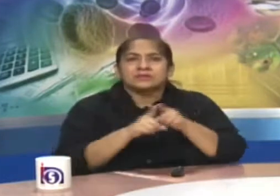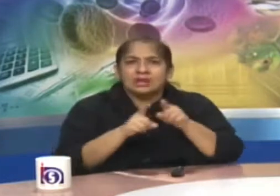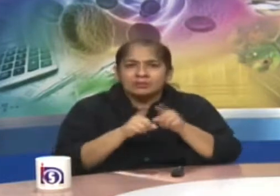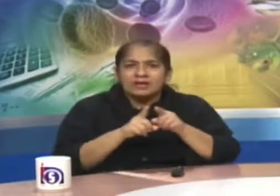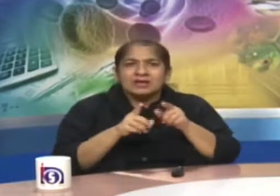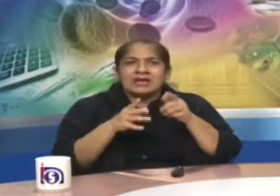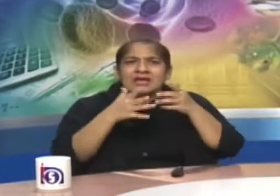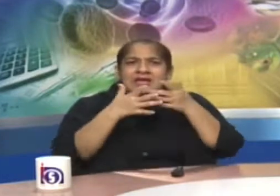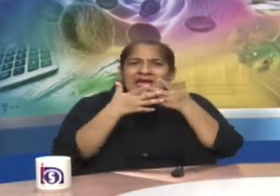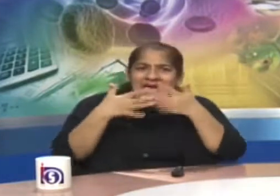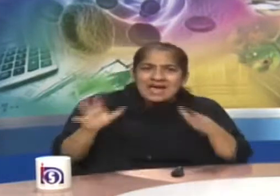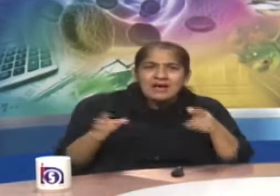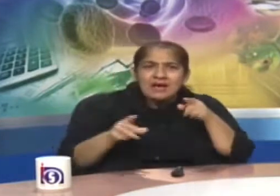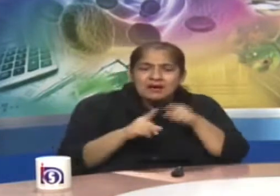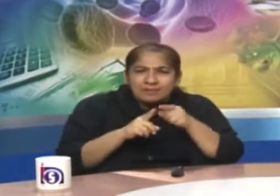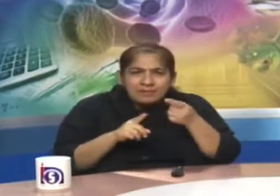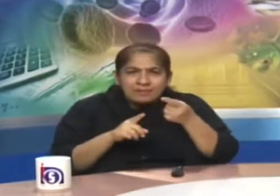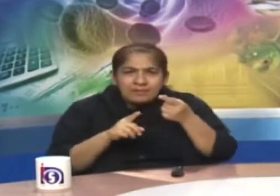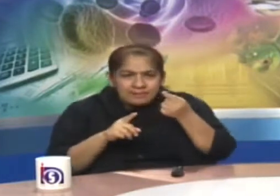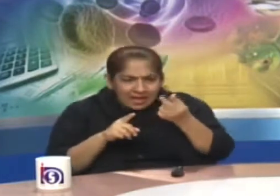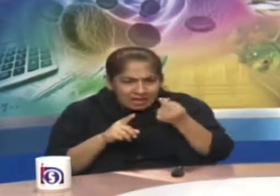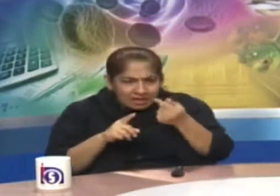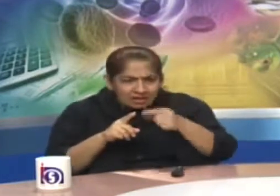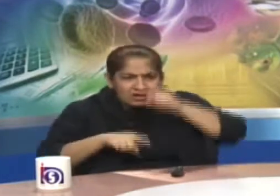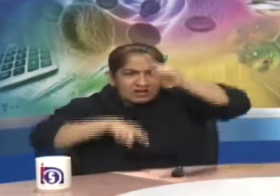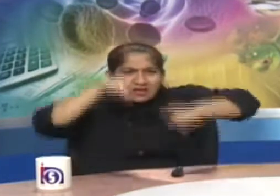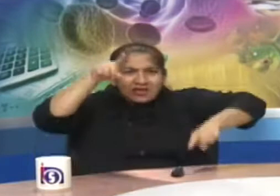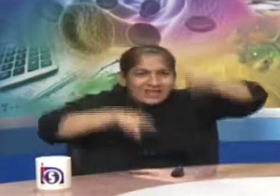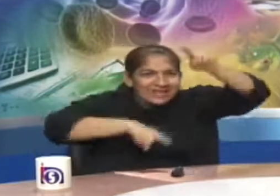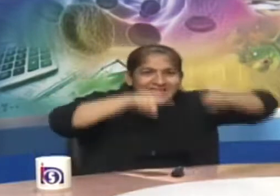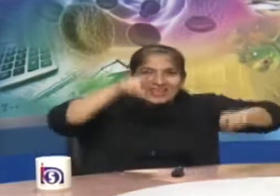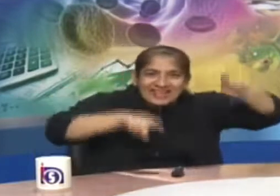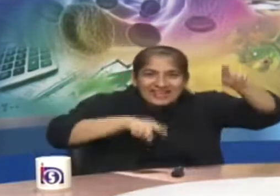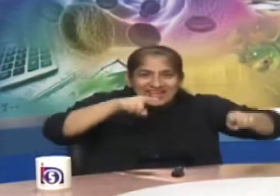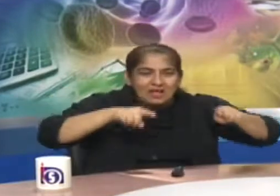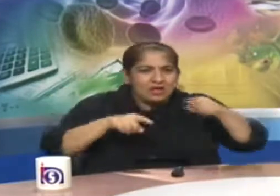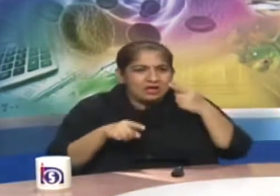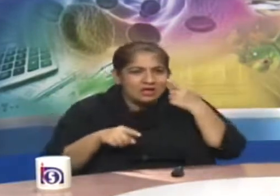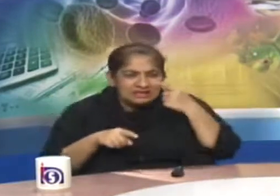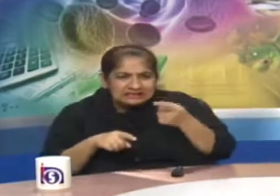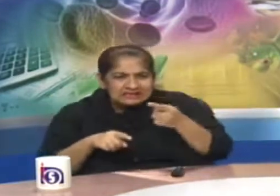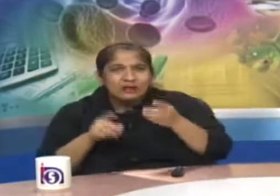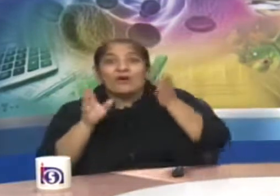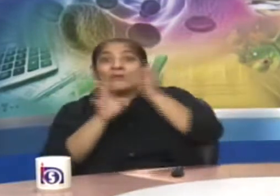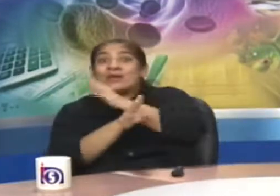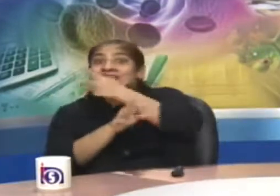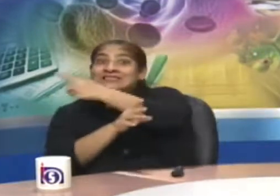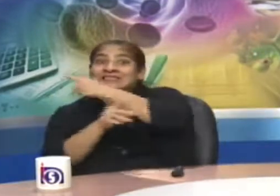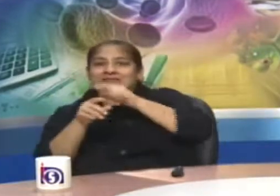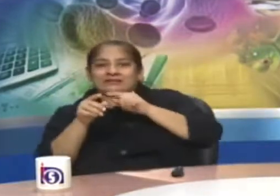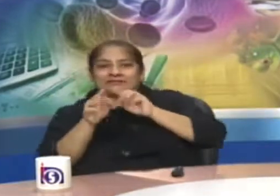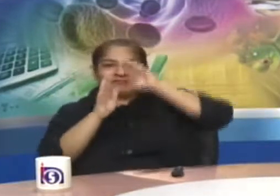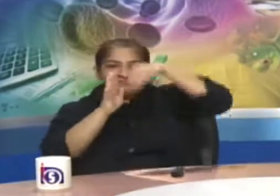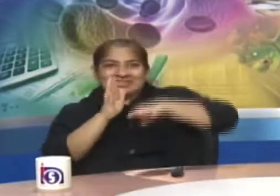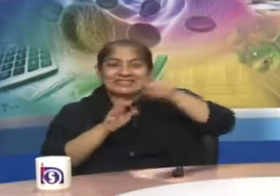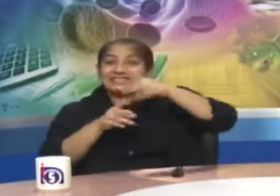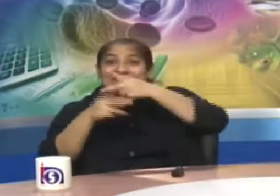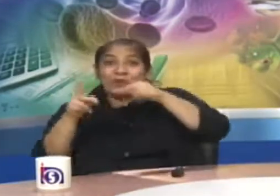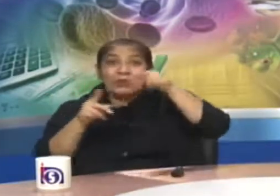The second point, which you can see on the screen also, is about the fluctuations and the changes in